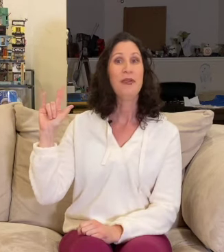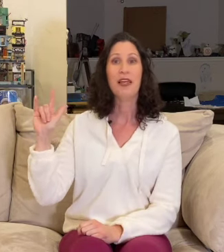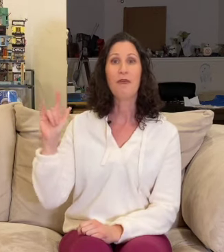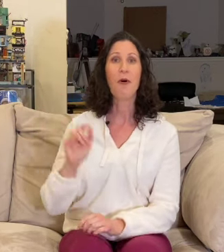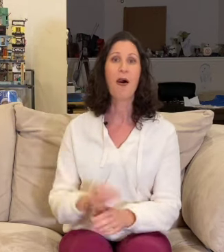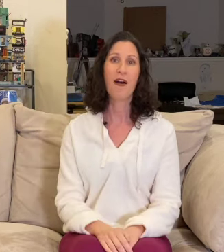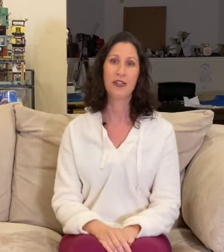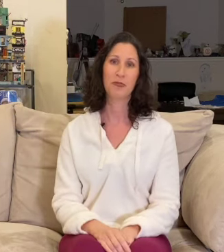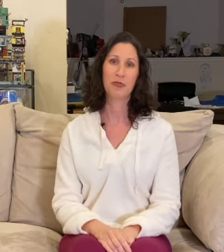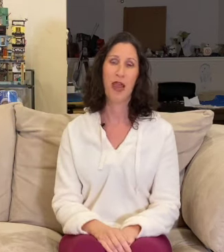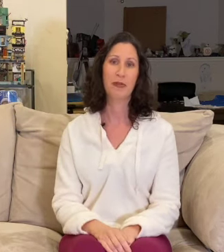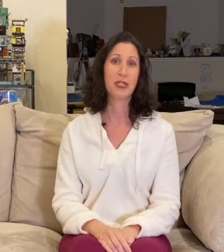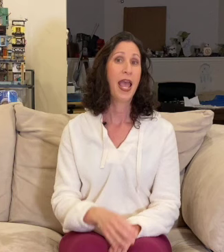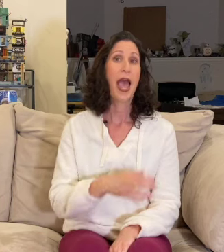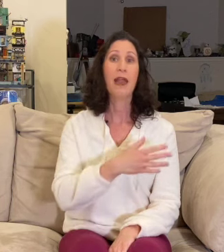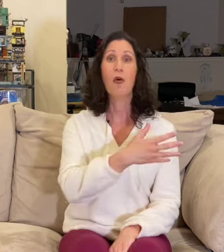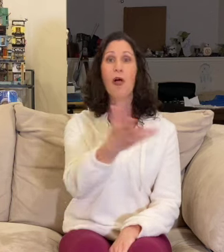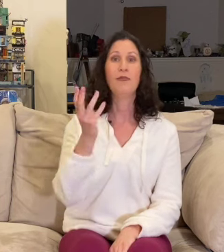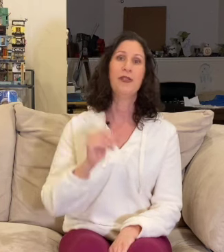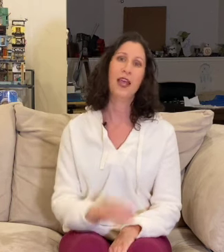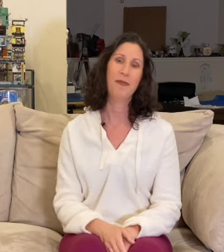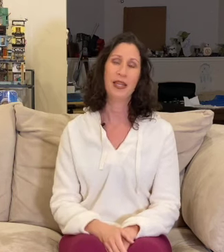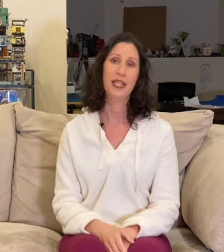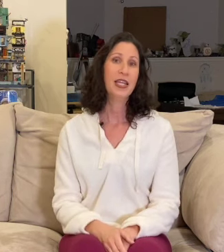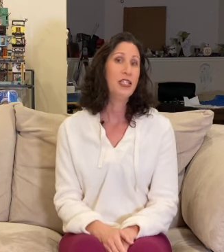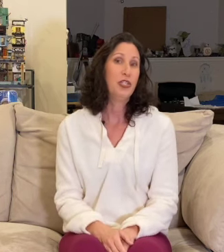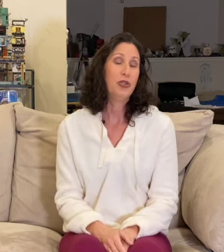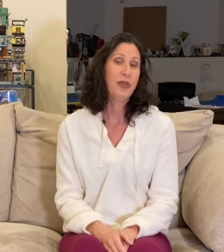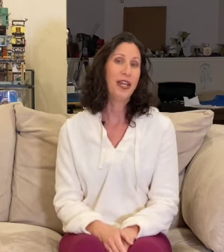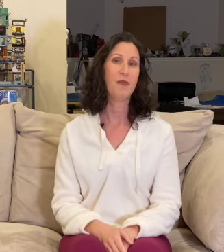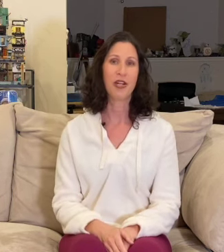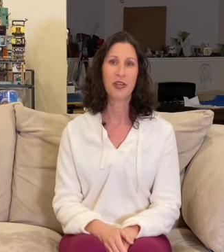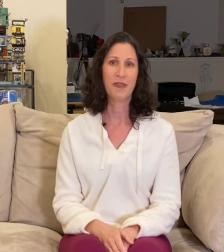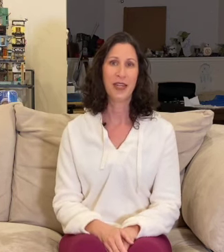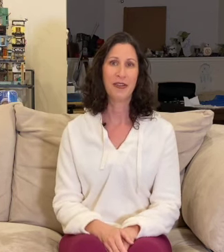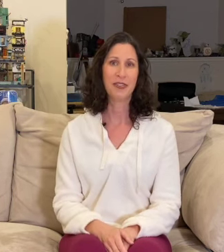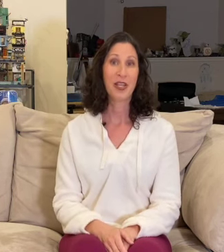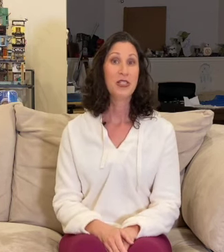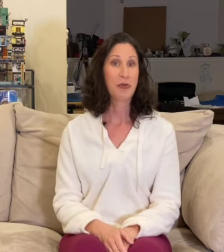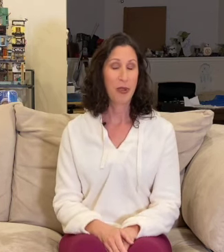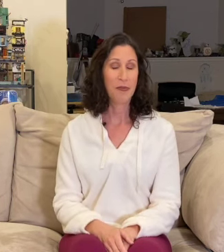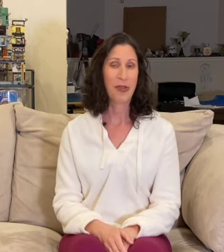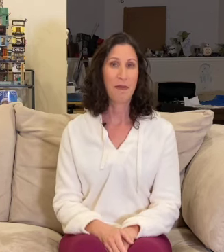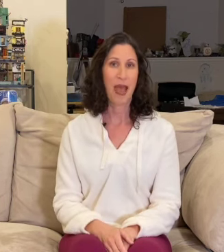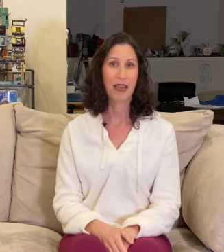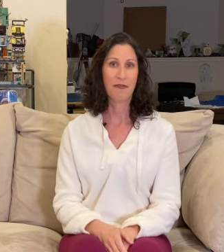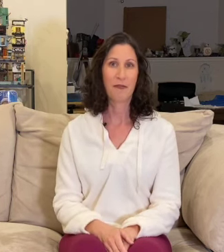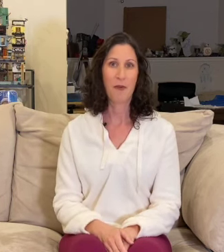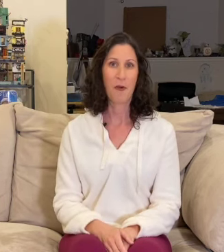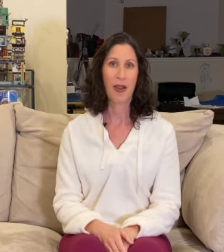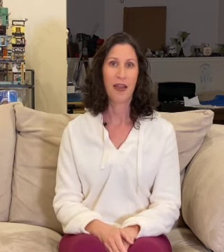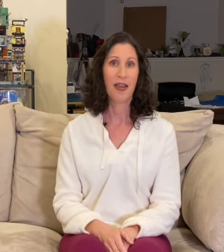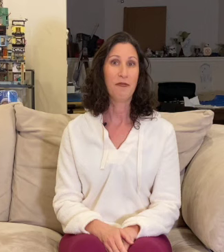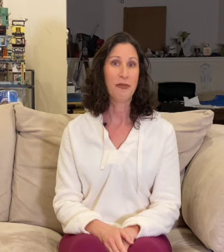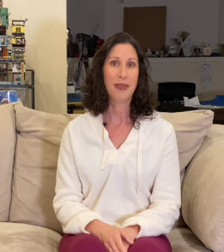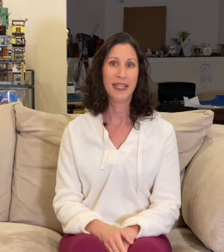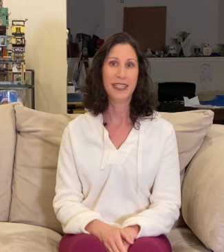love all our subscribers and all of you that come in to tune in and watch our videos. So we hope you come back for more of Mimi and